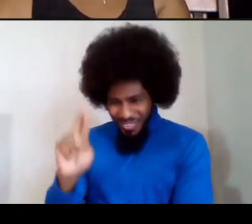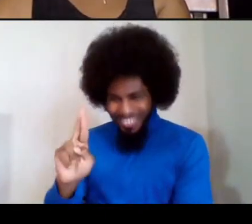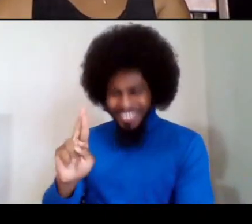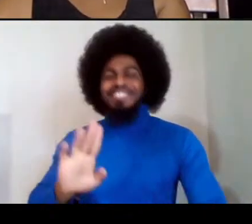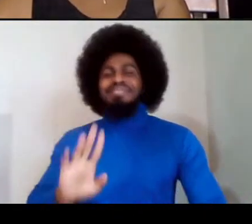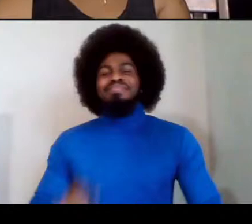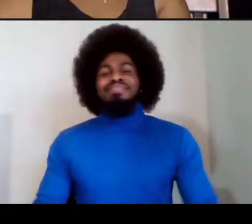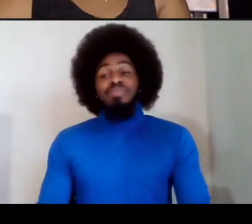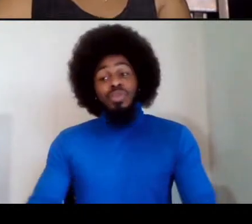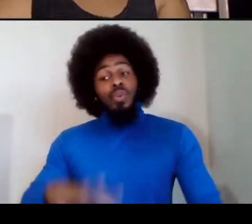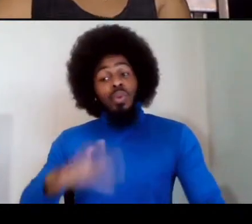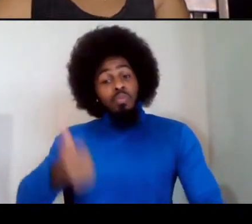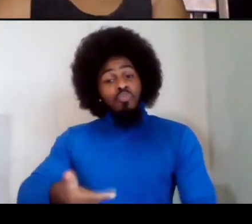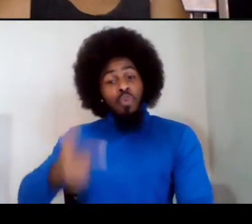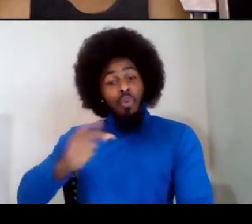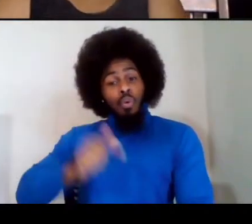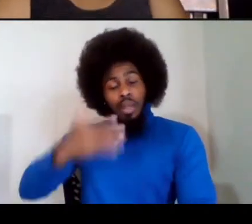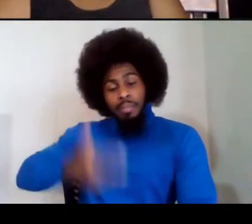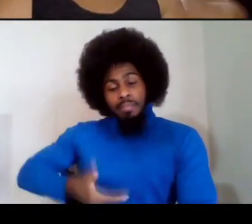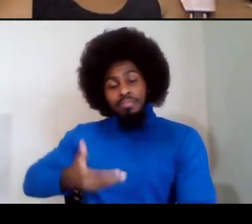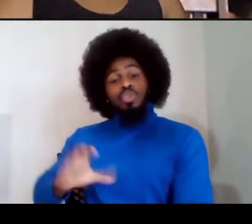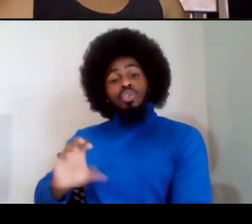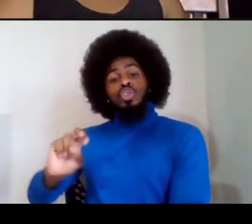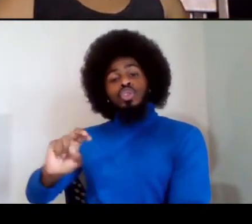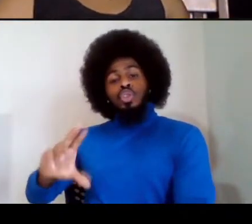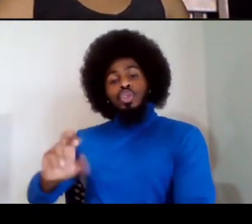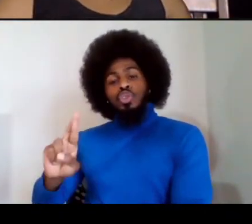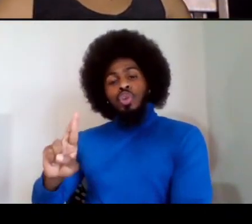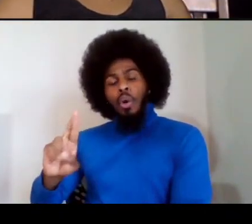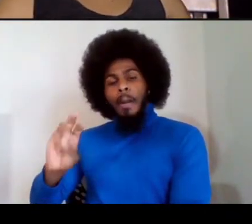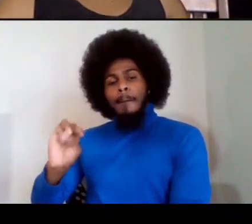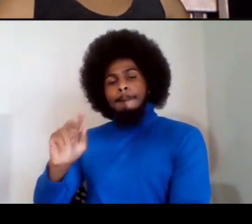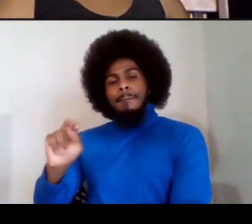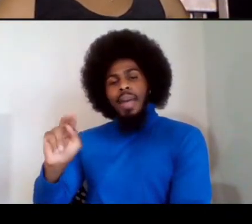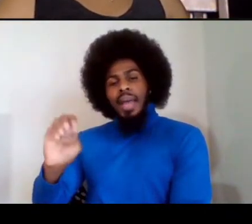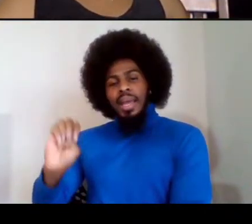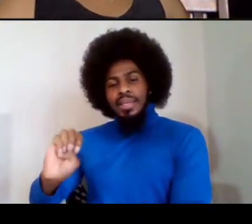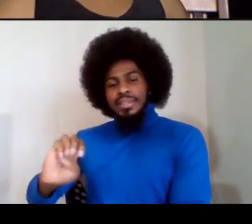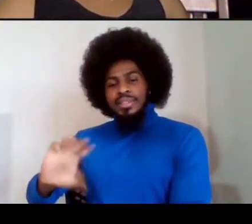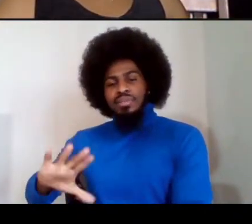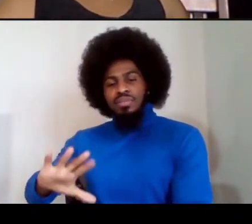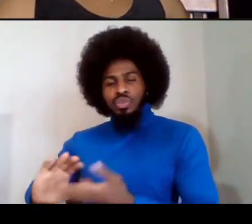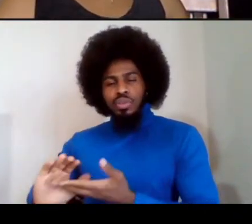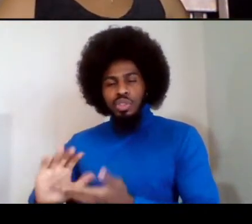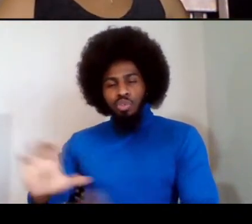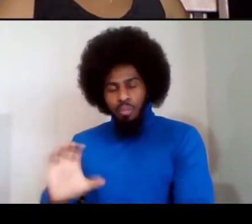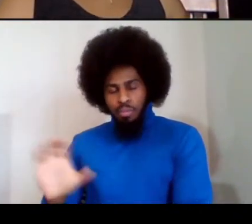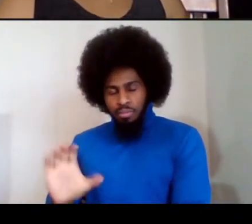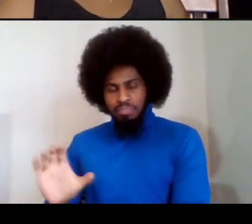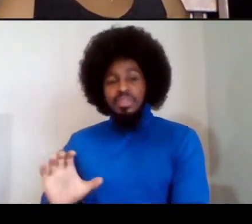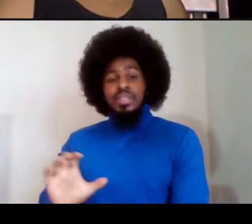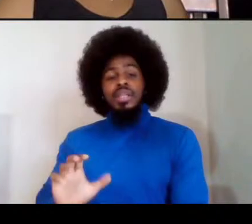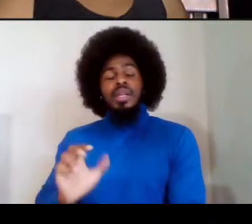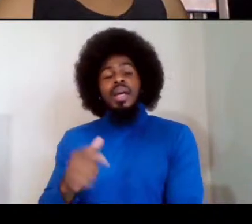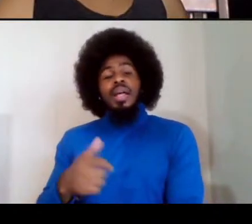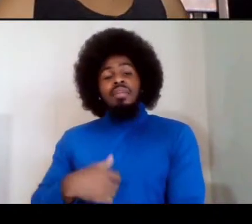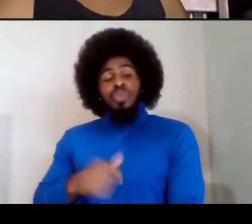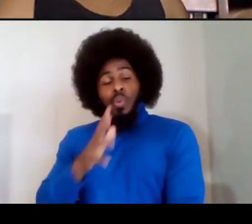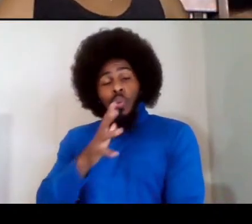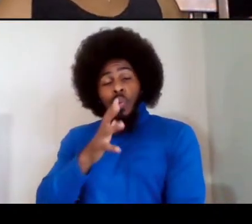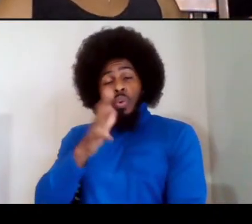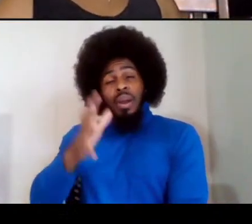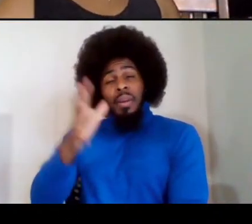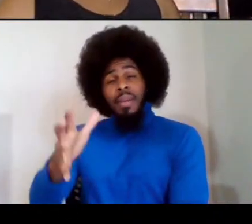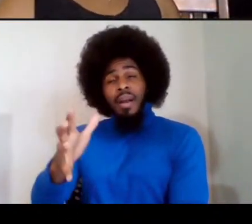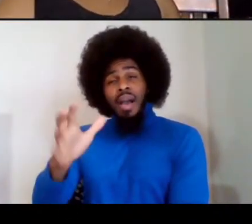Charmaine Warren. I'm a light-skinned Jamaican. I am the great-granddaughter of Ida Boyd, granddaughter of Solomon